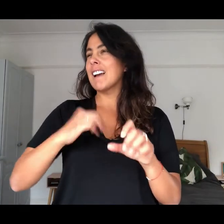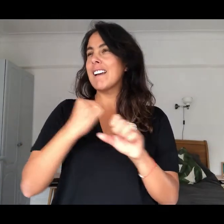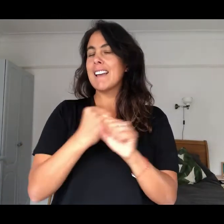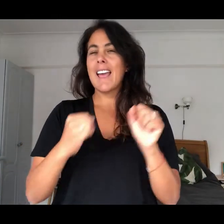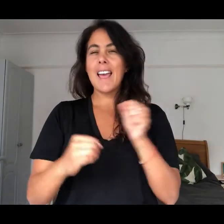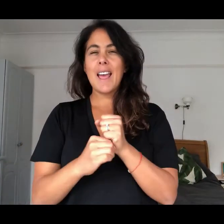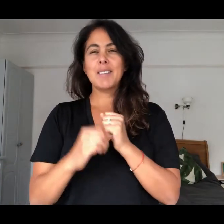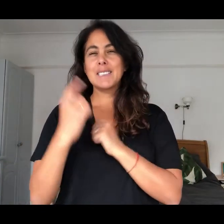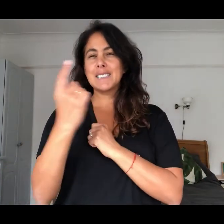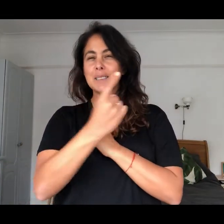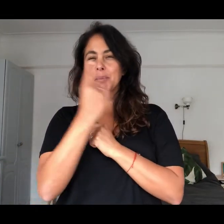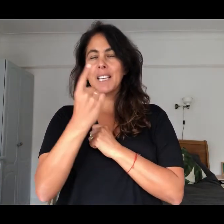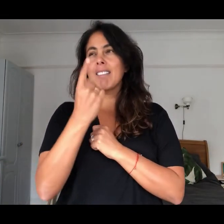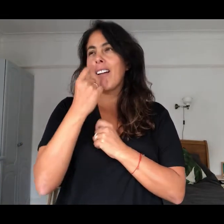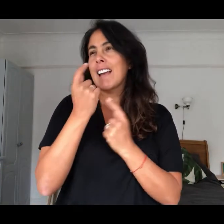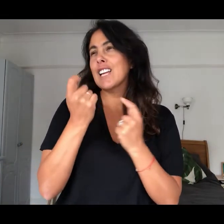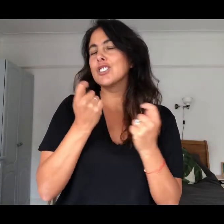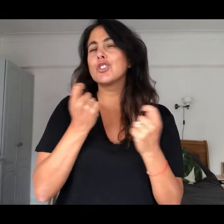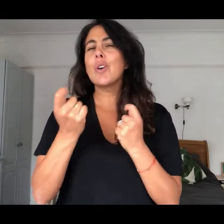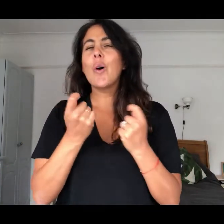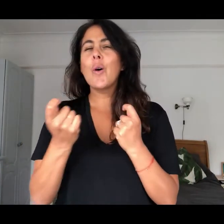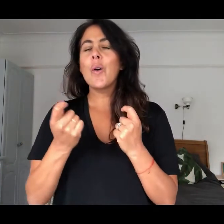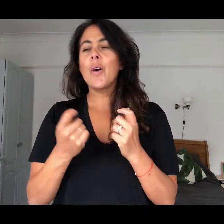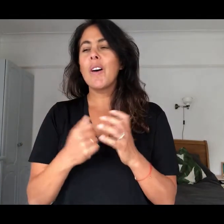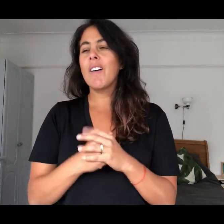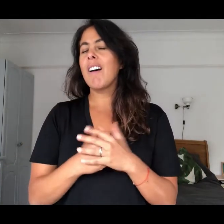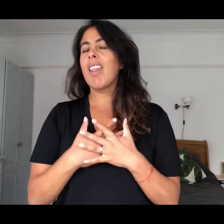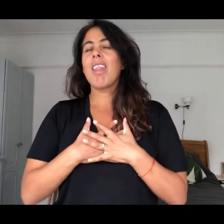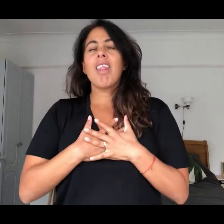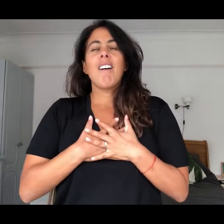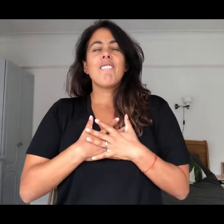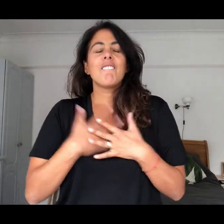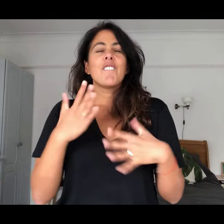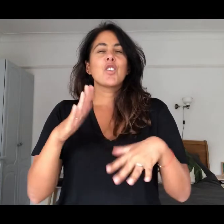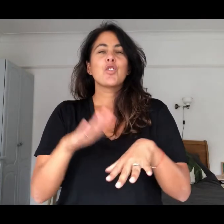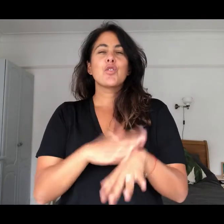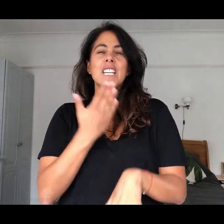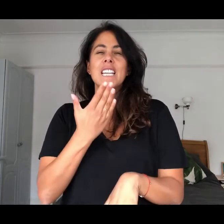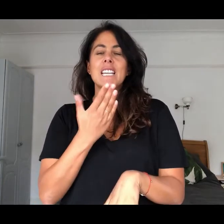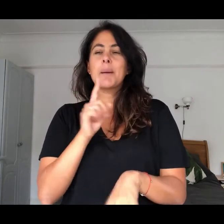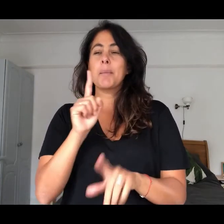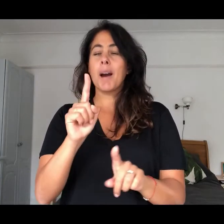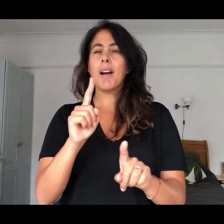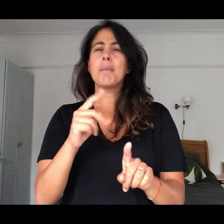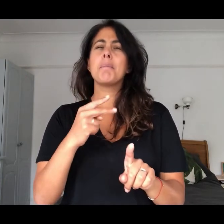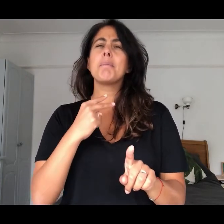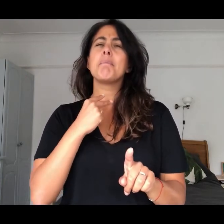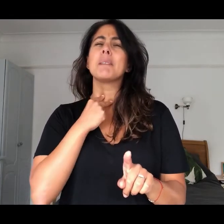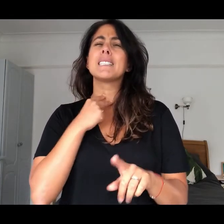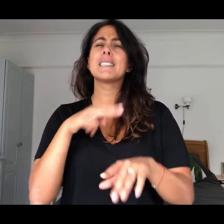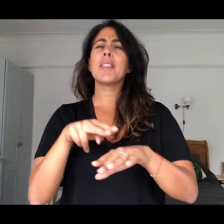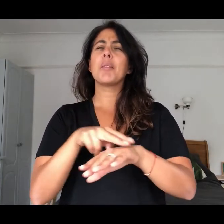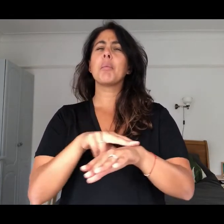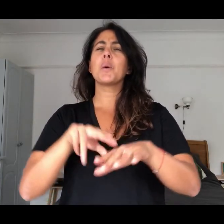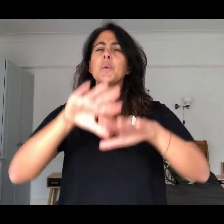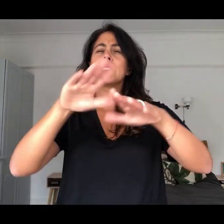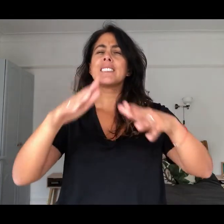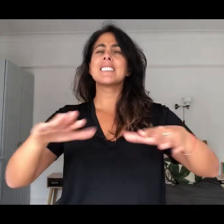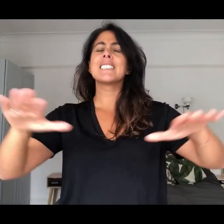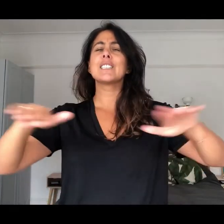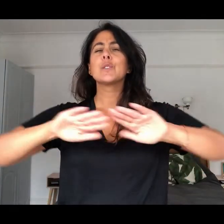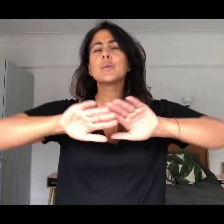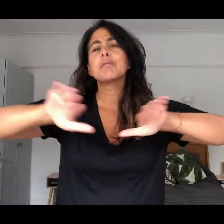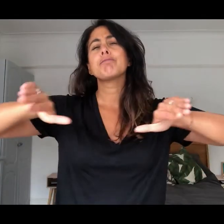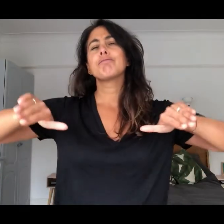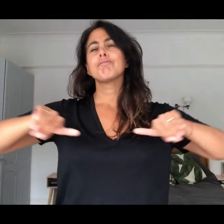can sock, spin, turn, have a bit of control. I love the green by mist, the